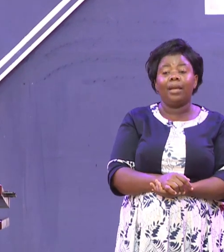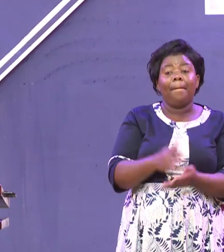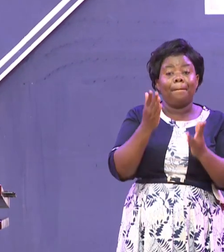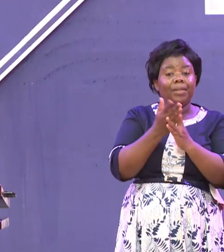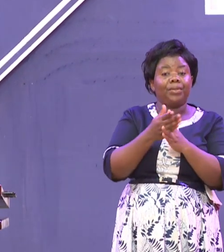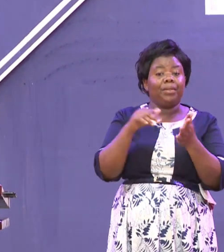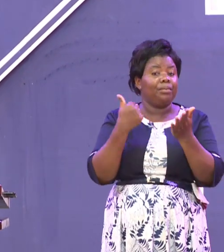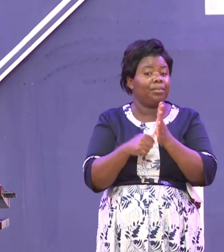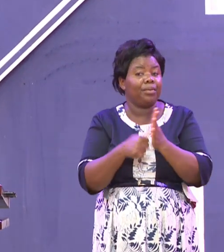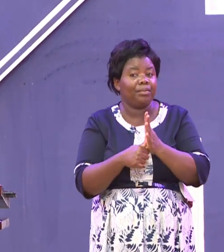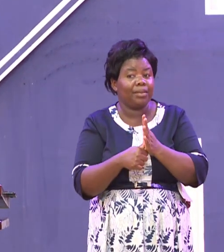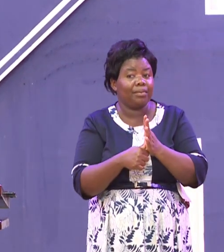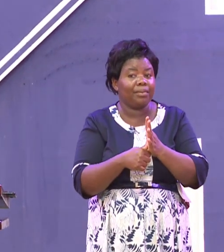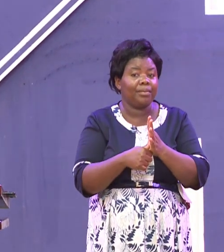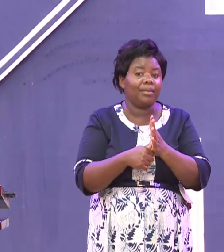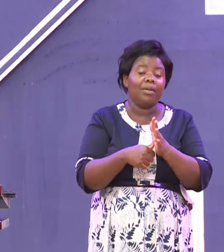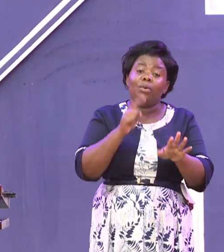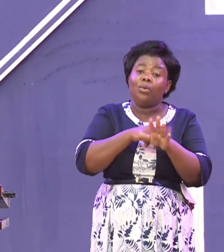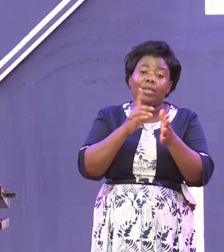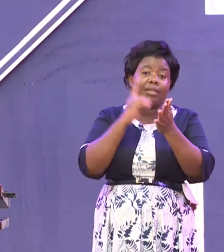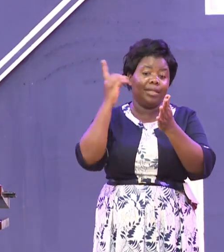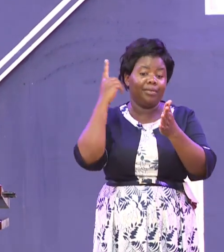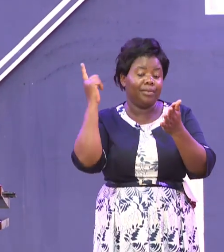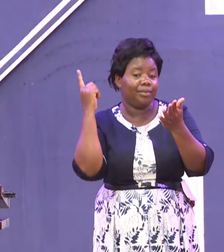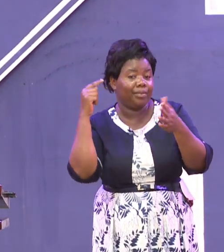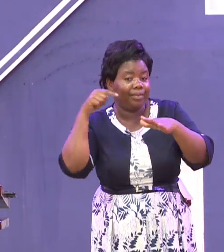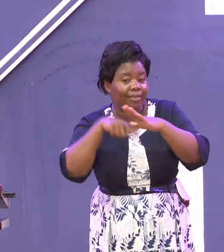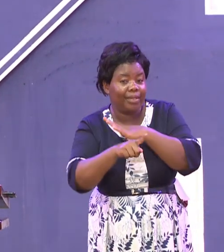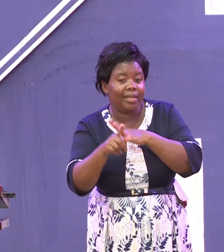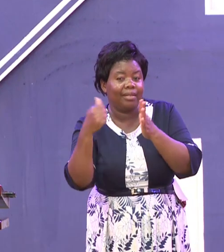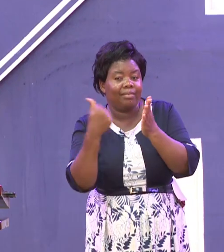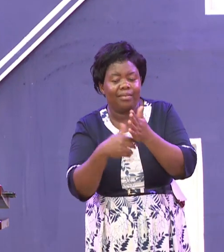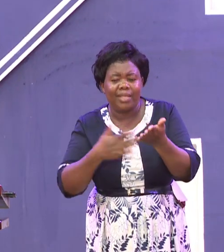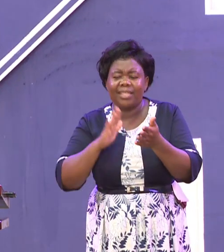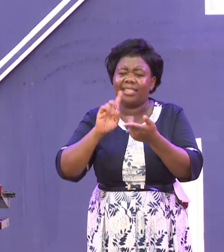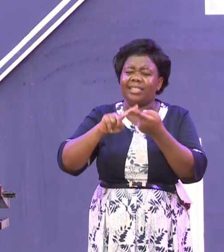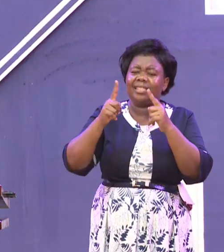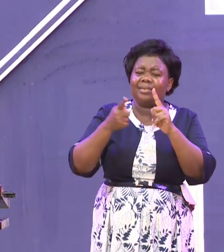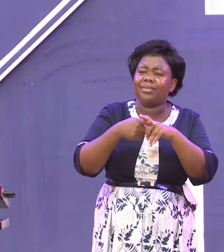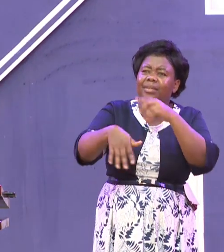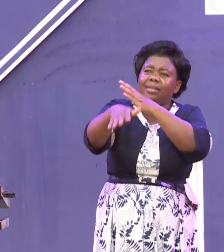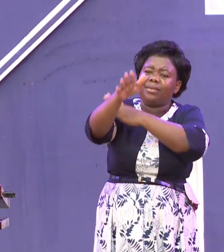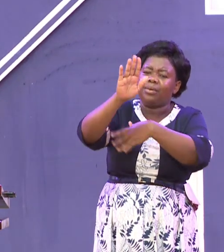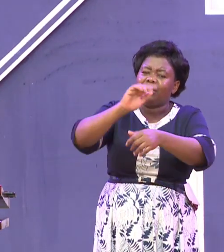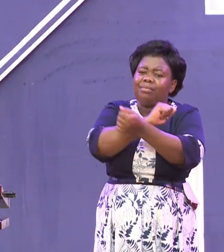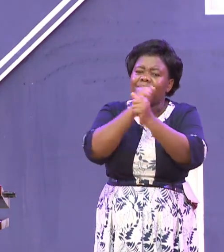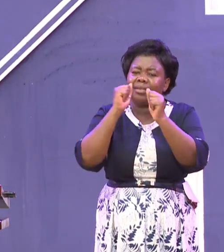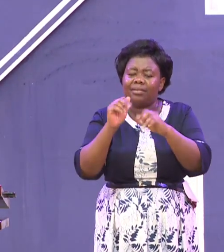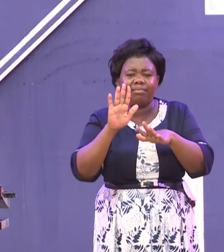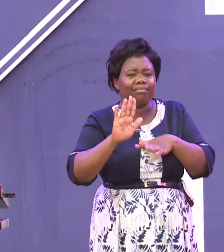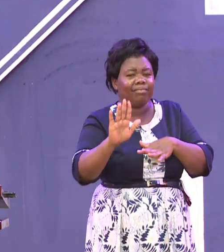Mubizibu Katonda buli Daudi buli watuuka mubizibu alina mukwano gwe ye Katonda ye mulokozi we taddukira